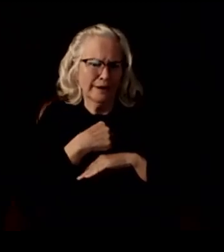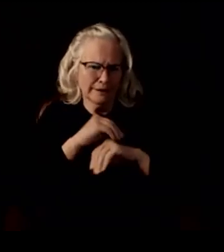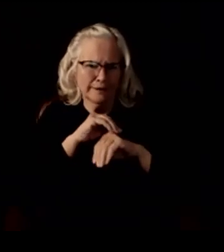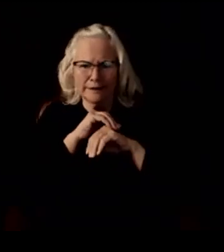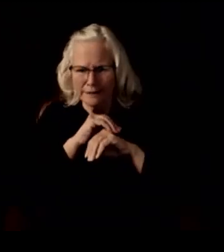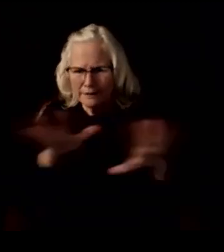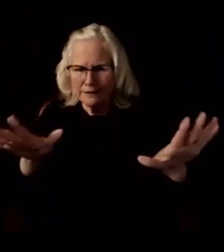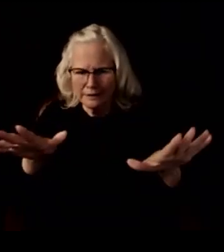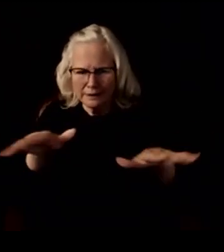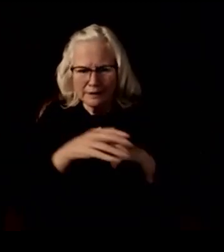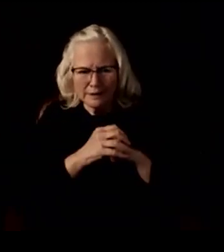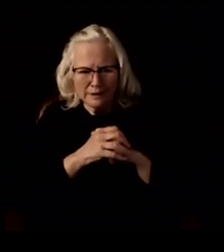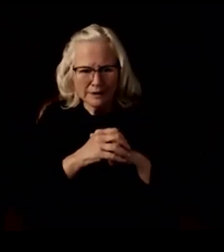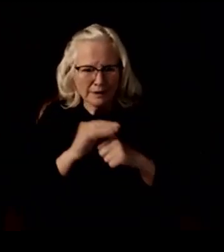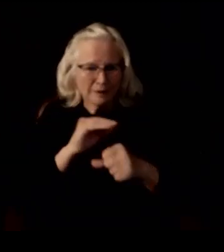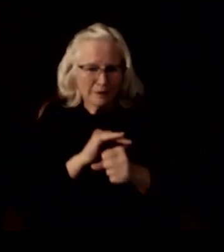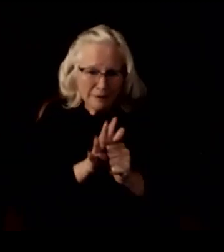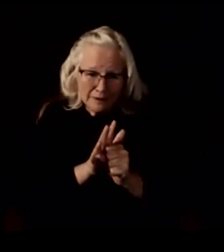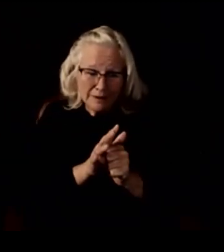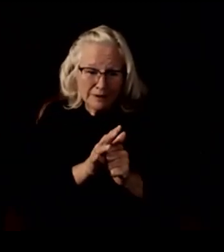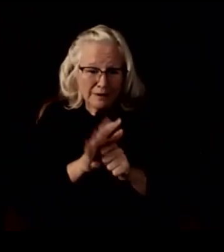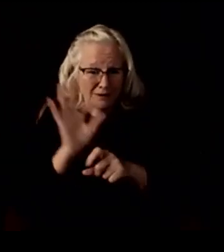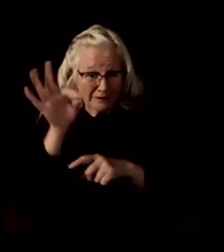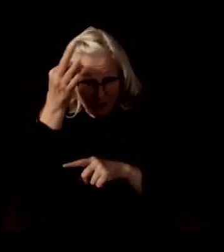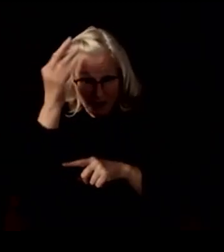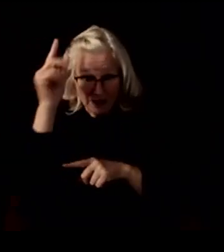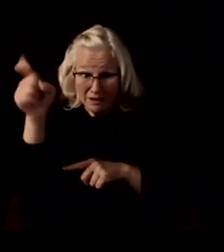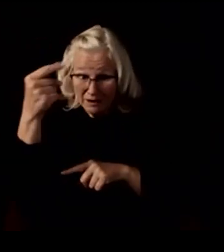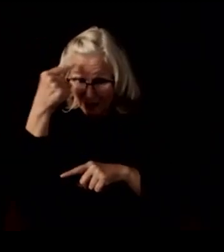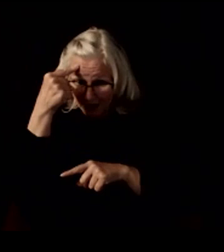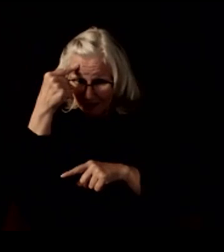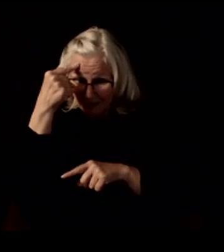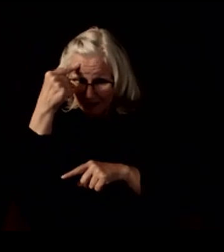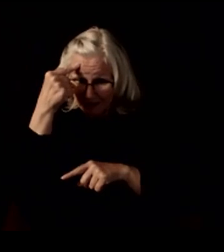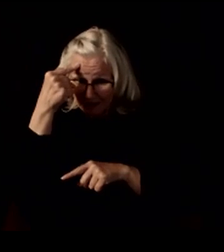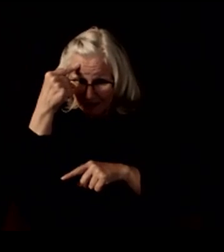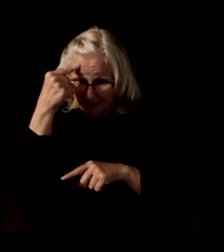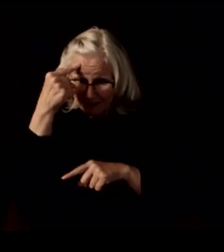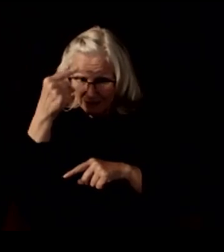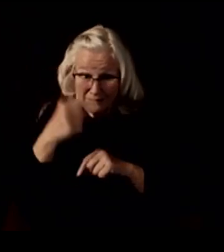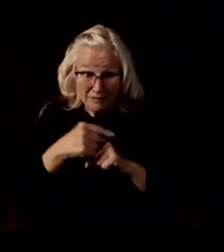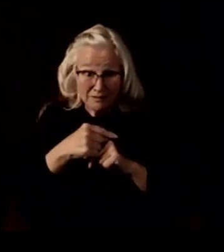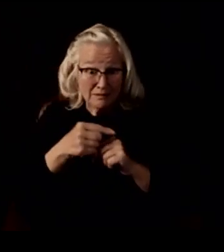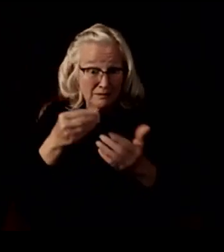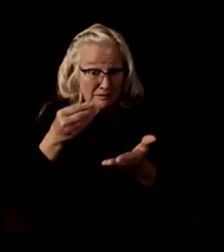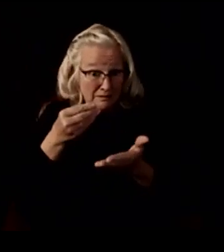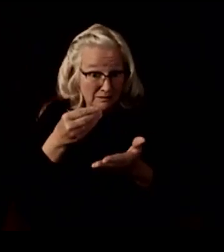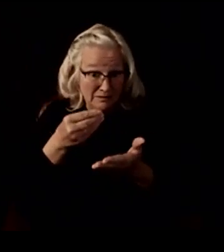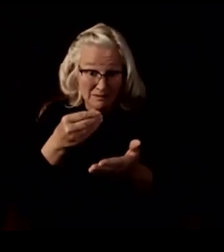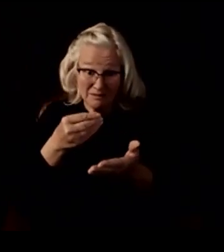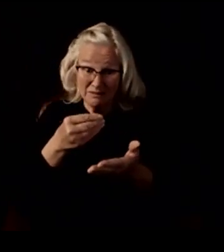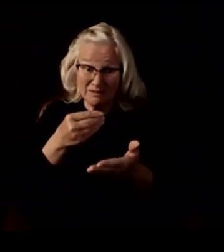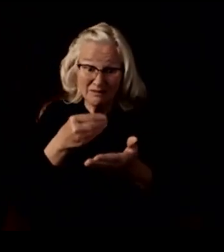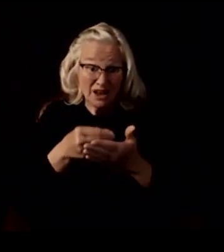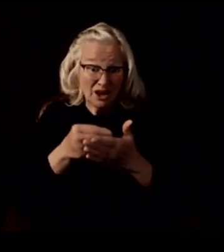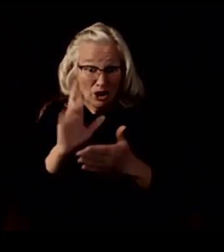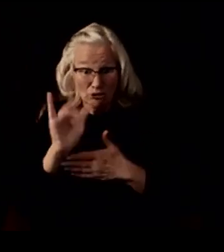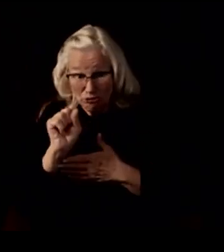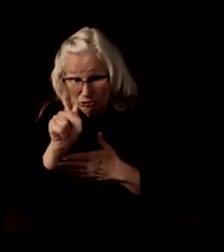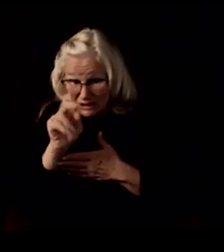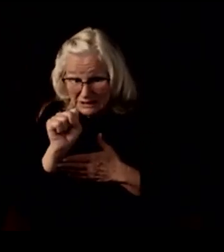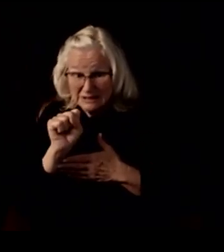vaccine, the federal government has made the decision to carry that financial risk and to say, we want you to start manufacturing. And we know